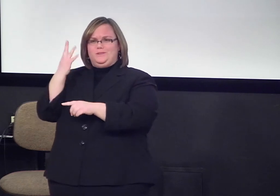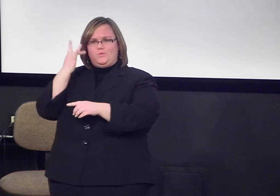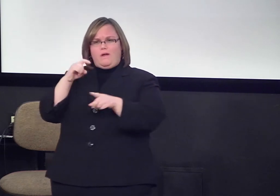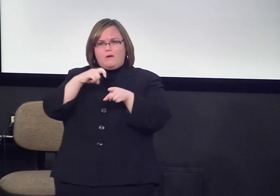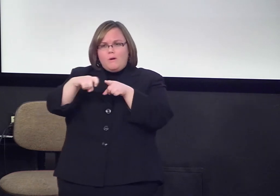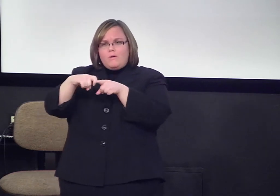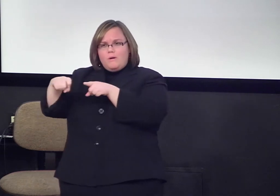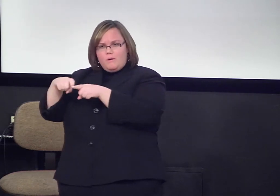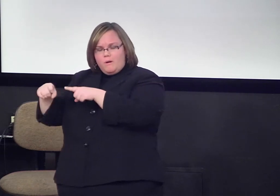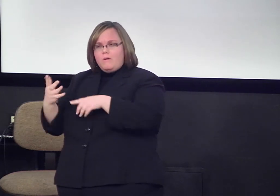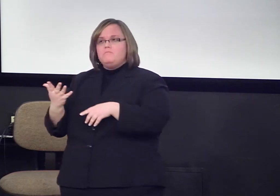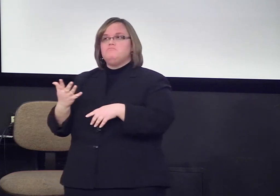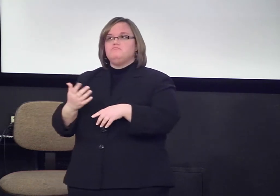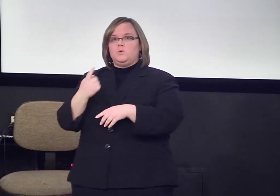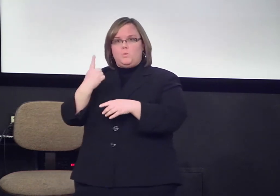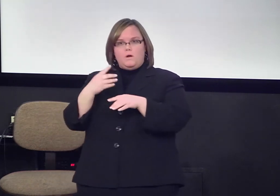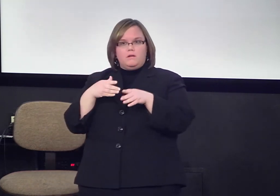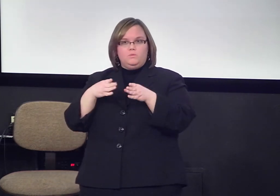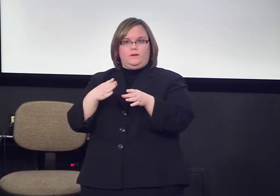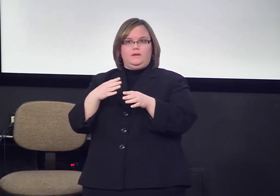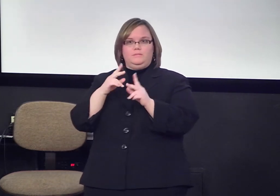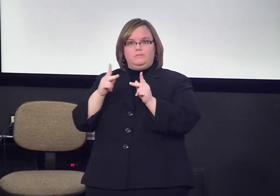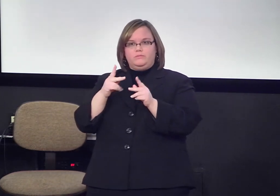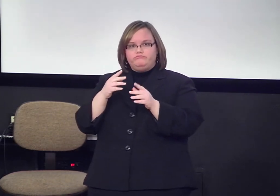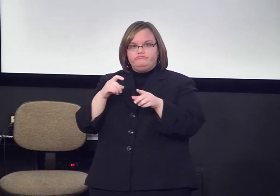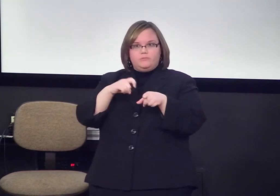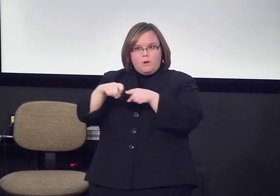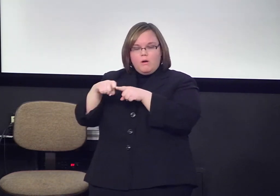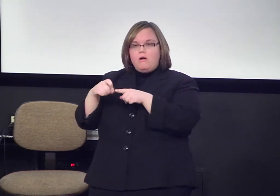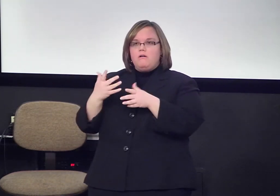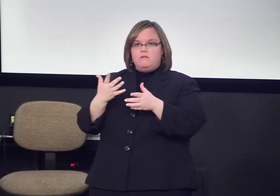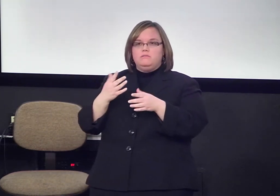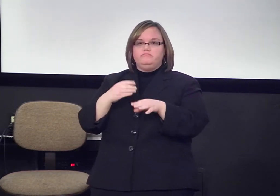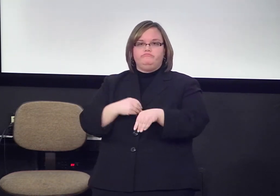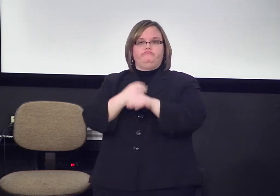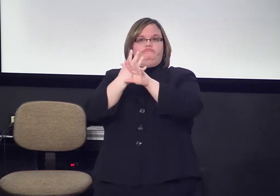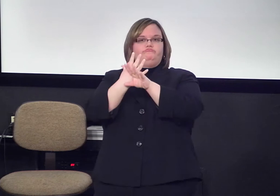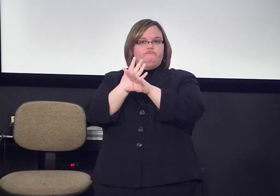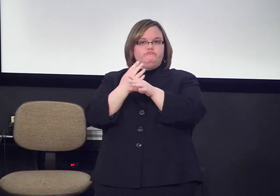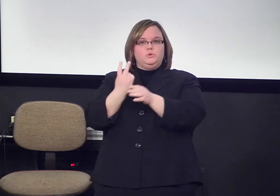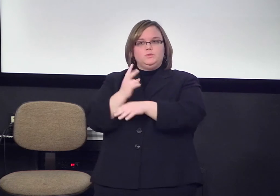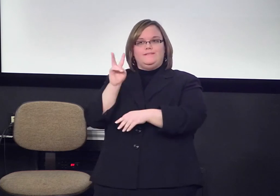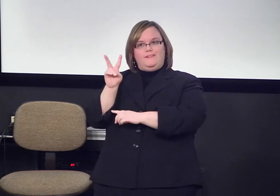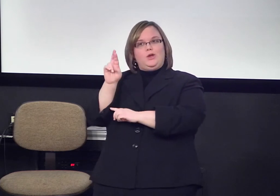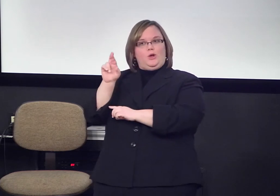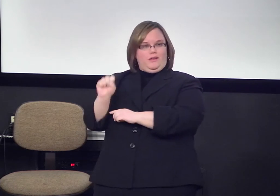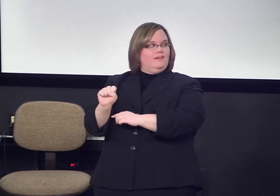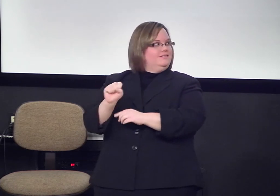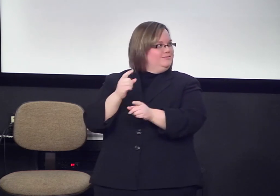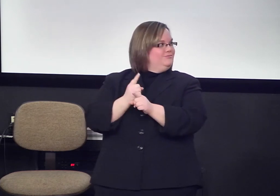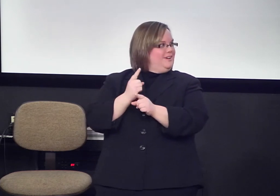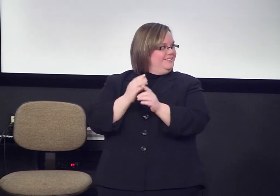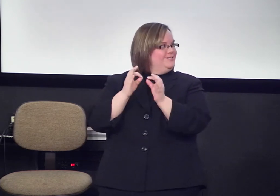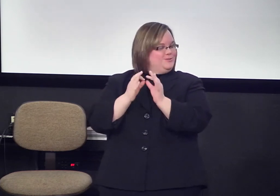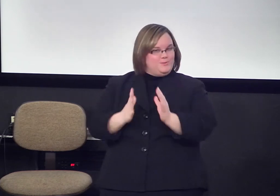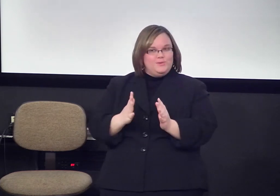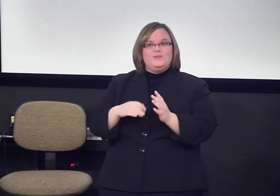members, colleagues, sometimes to call pizza, to make doctor's appointments, and they use